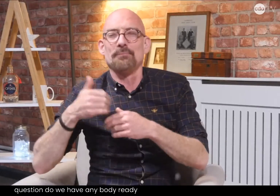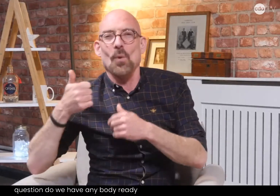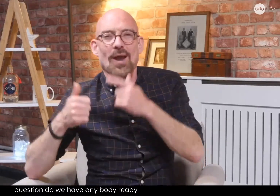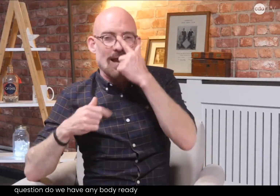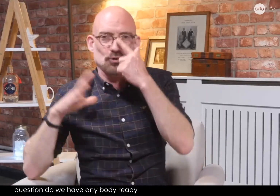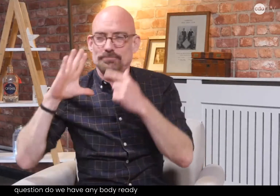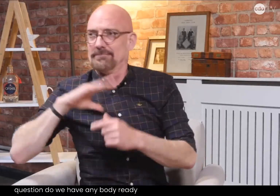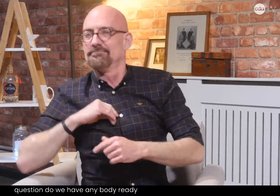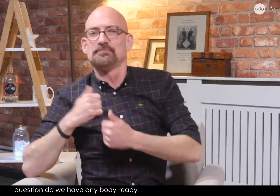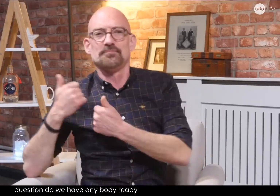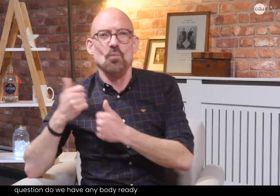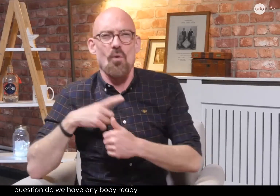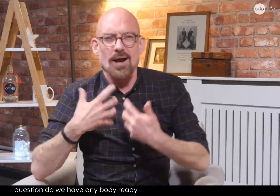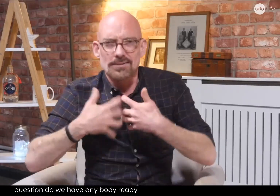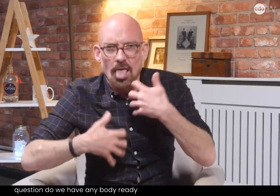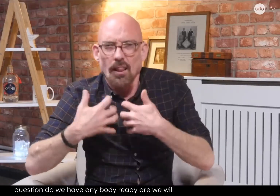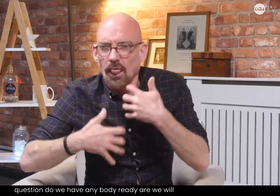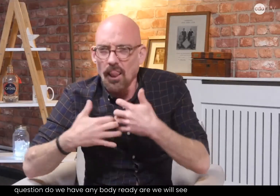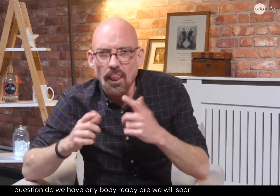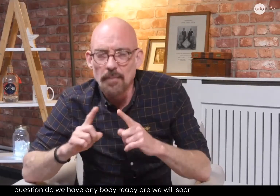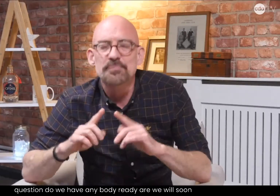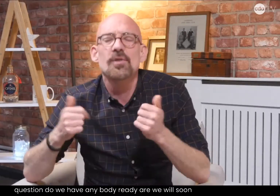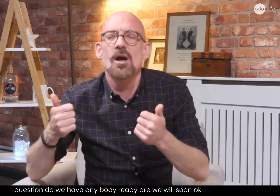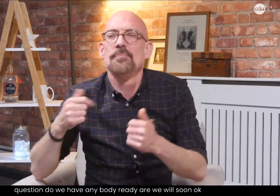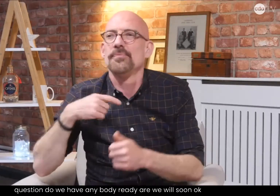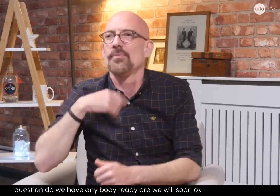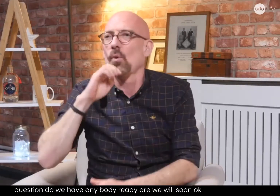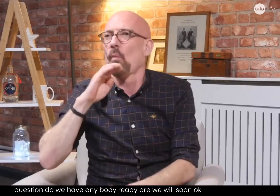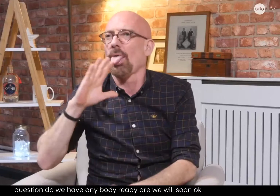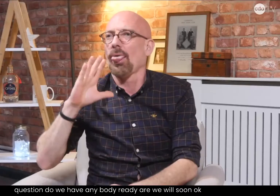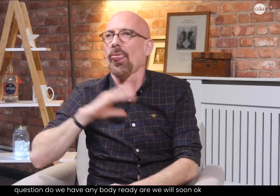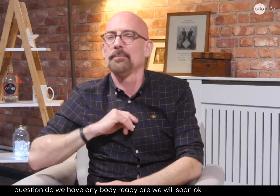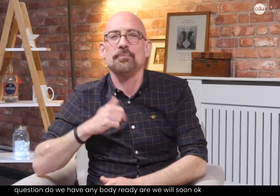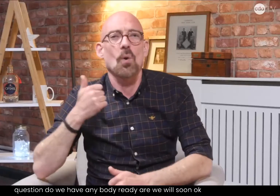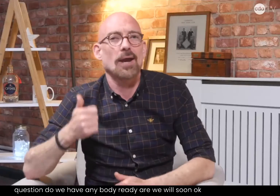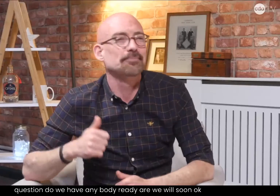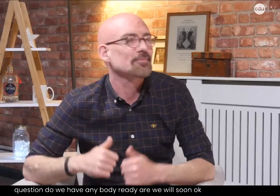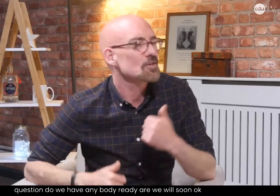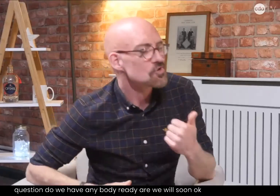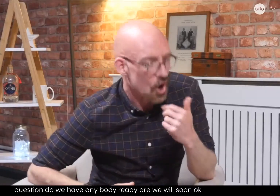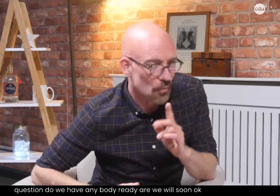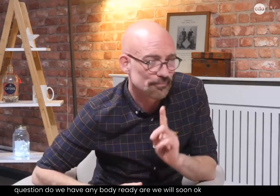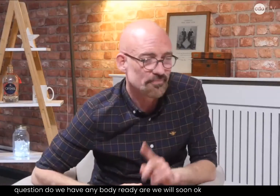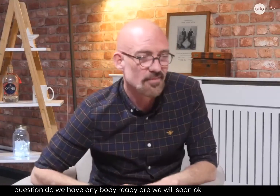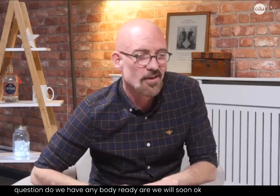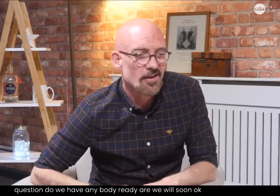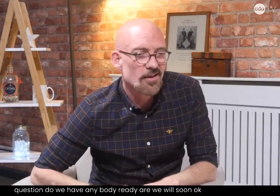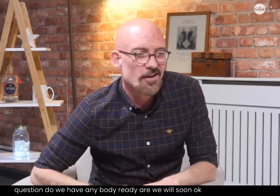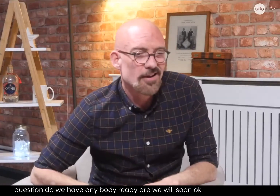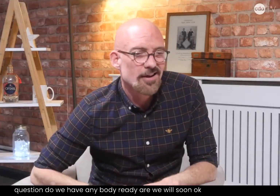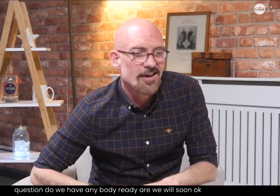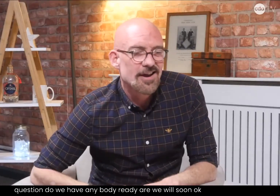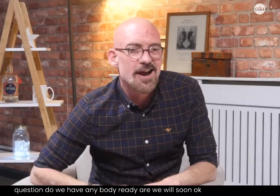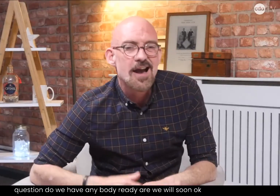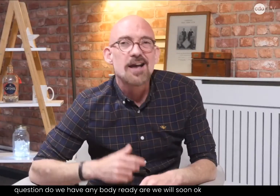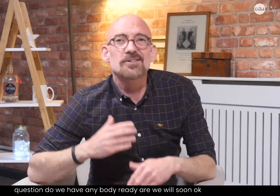Oh, we will soon. Okay. Because we've had a few technical problems, that's why we're having to delay that part